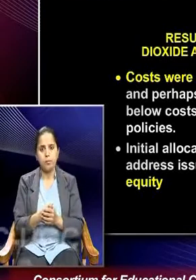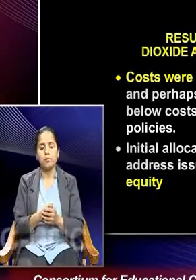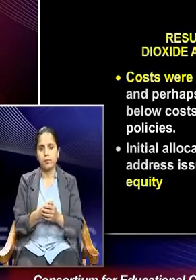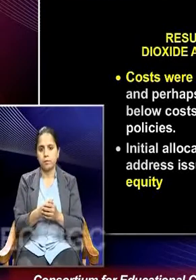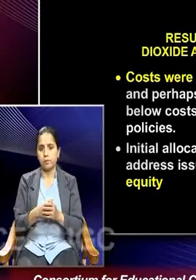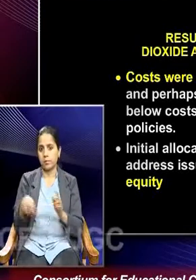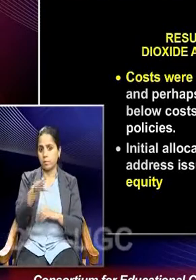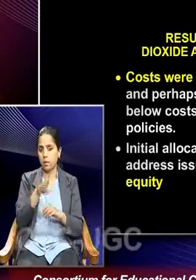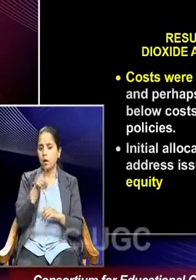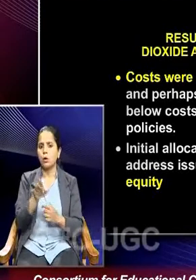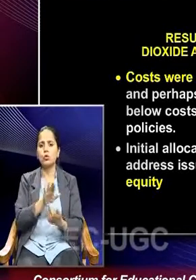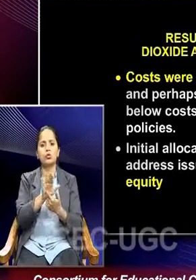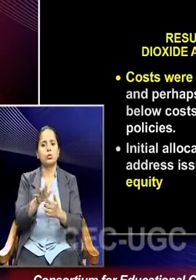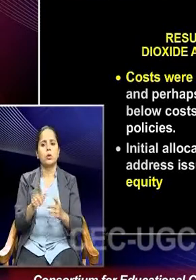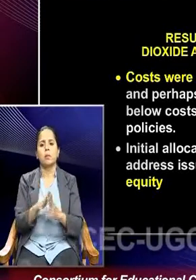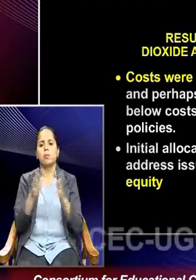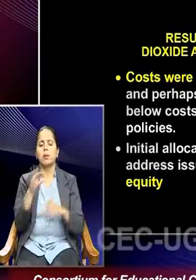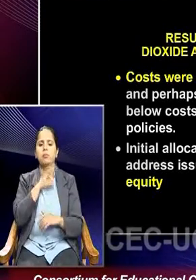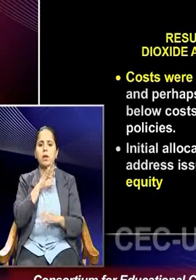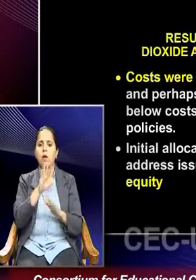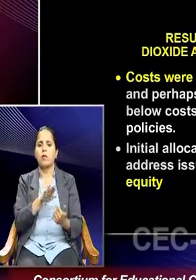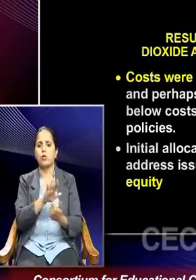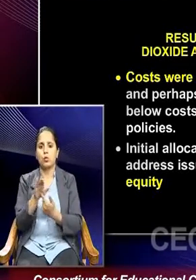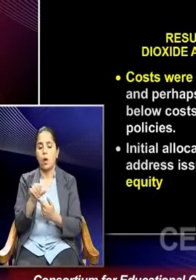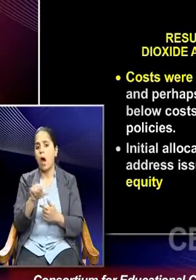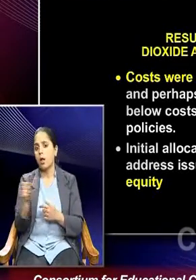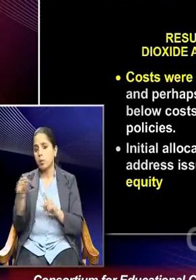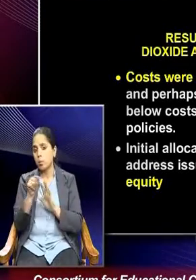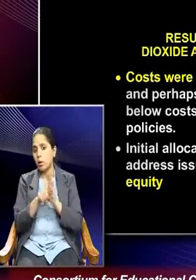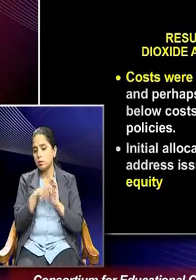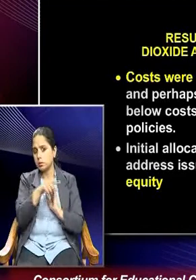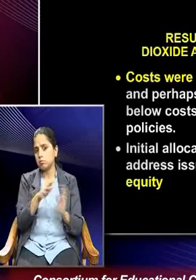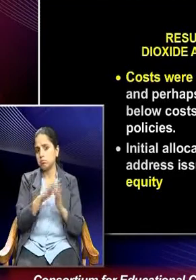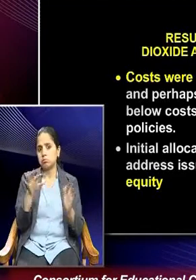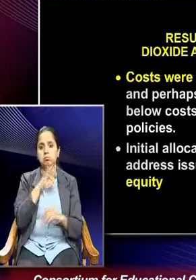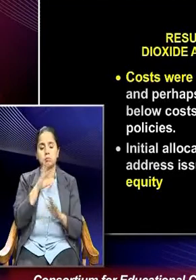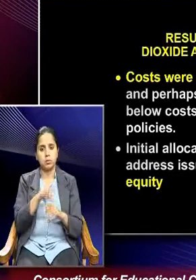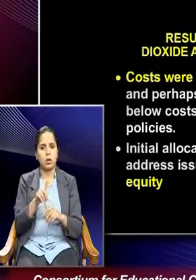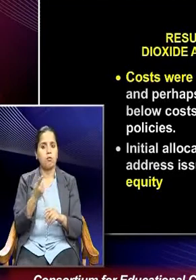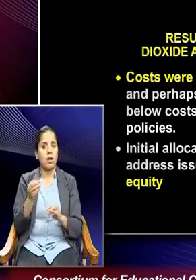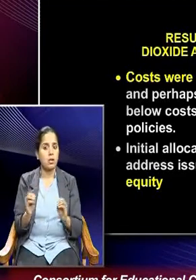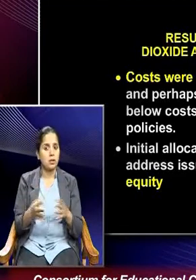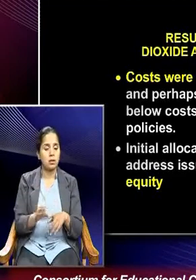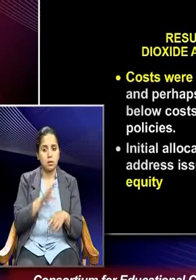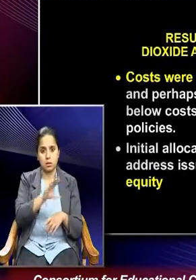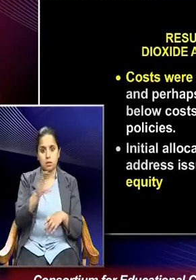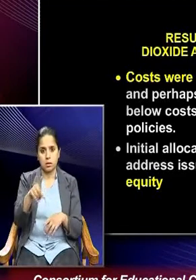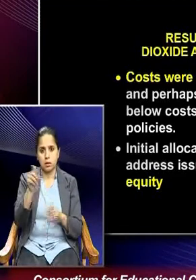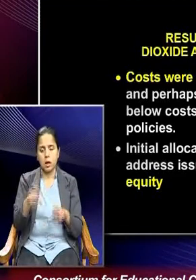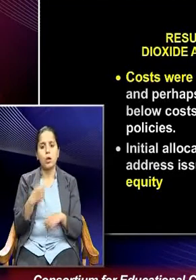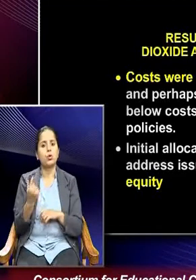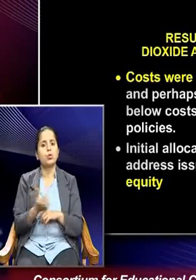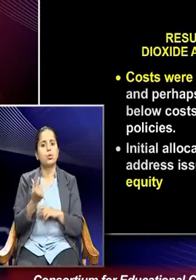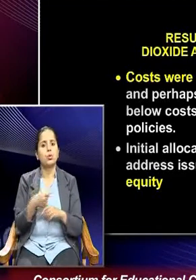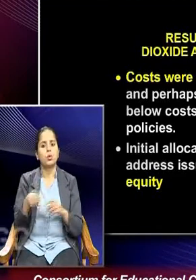it exhibited a greater benefit as compared to other policies. Initial allocation can be used to address